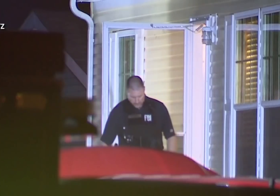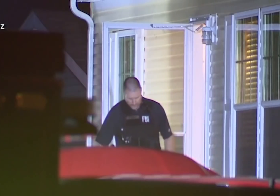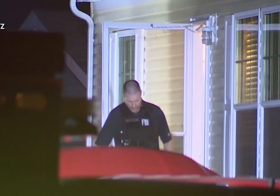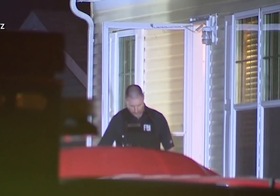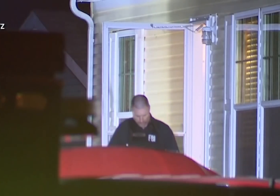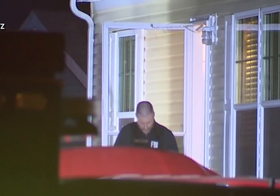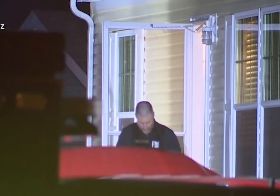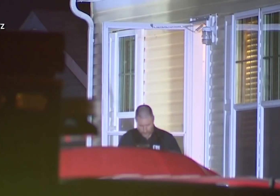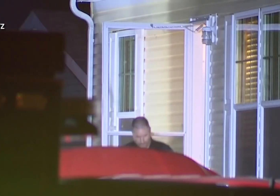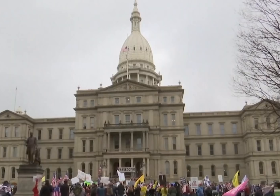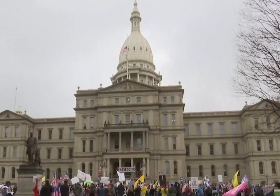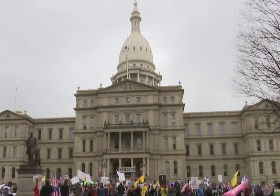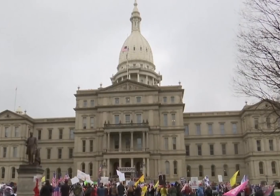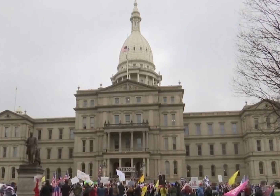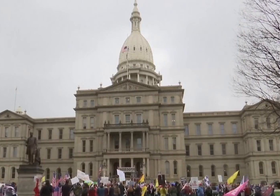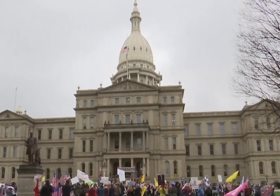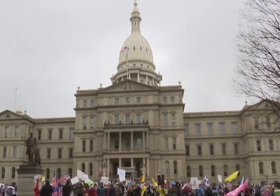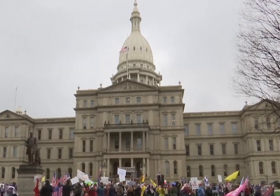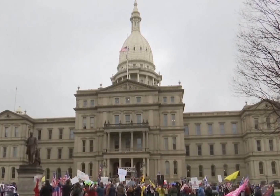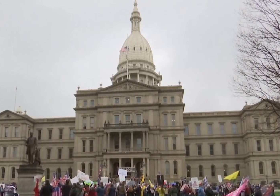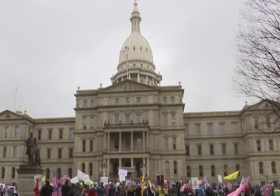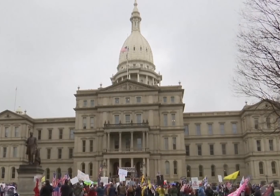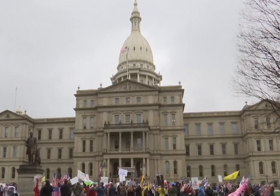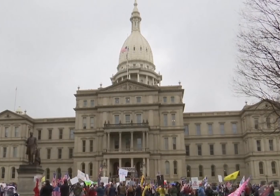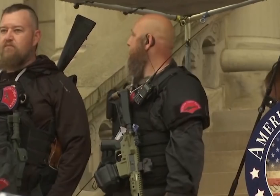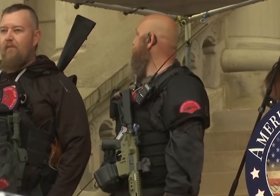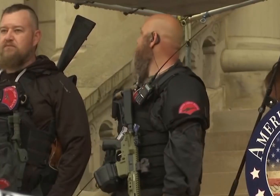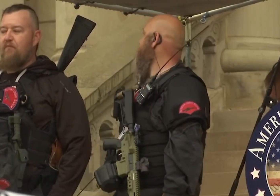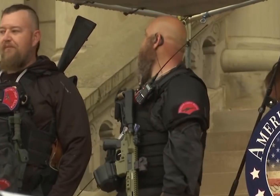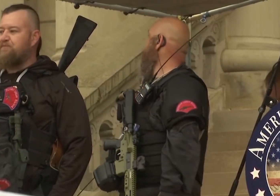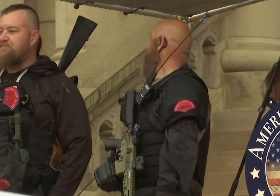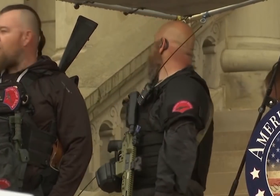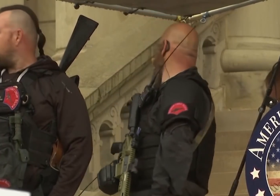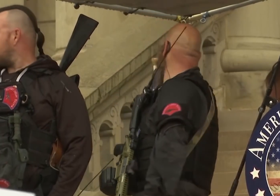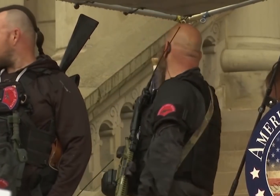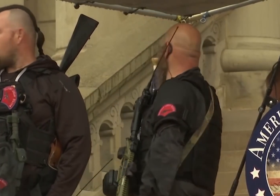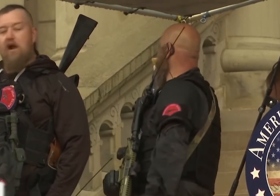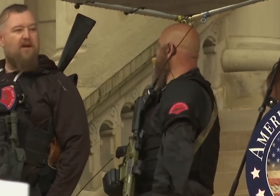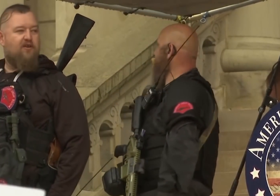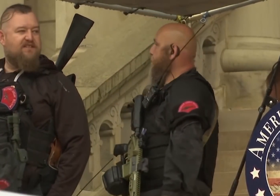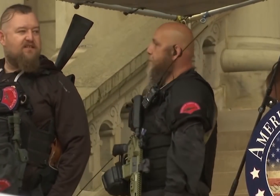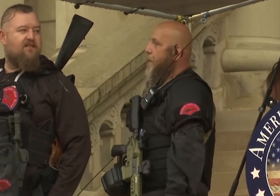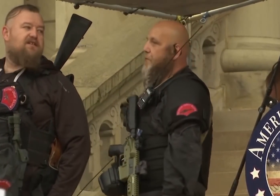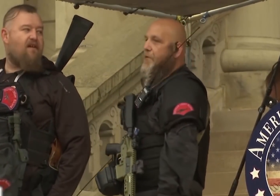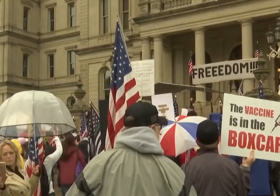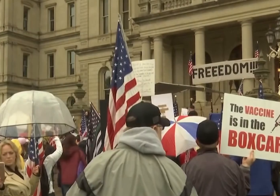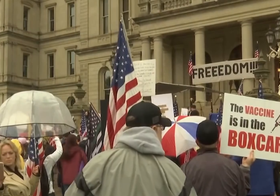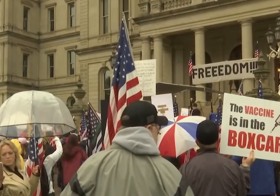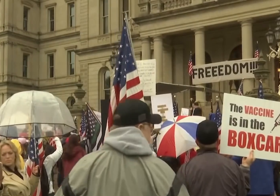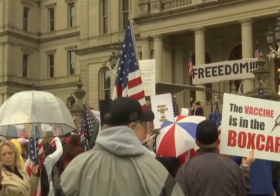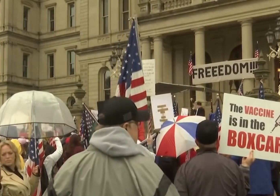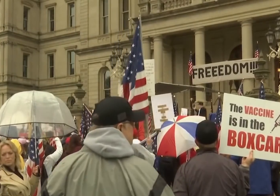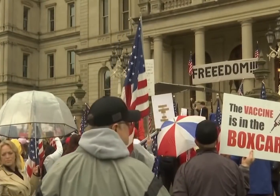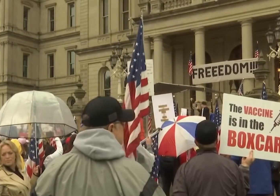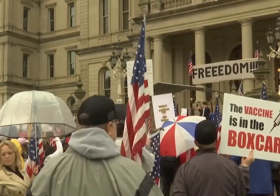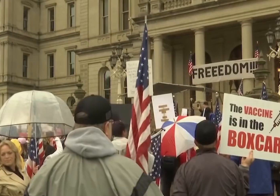an undercover informant. Armed men, members of so-called right-wing militia groups, staged protests at the Michigan State House earlier